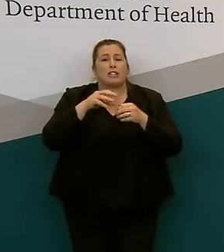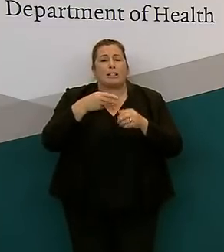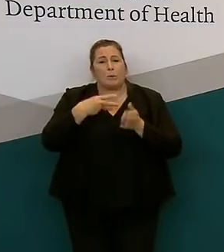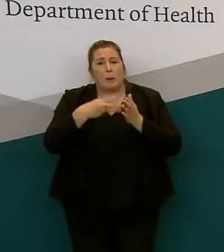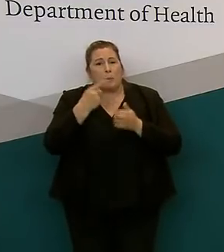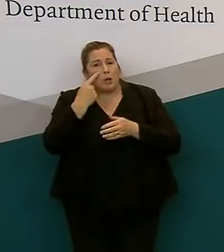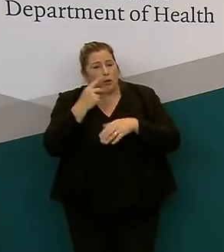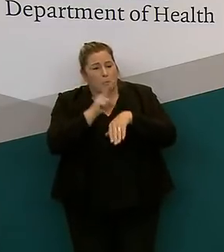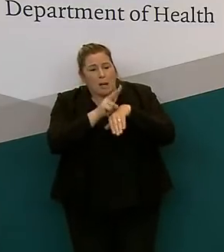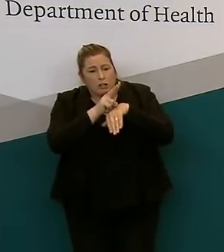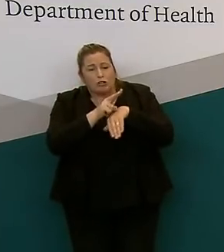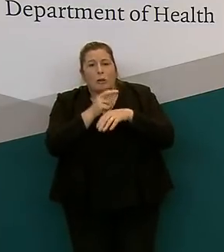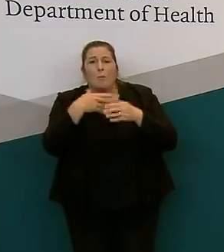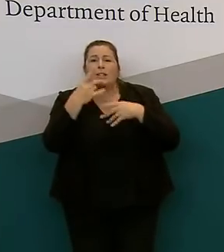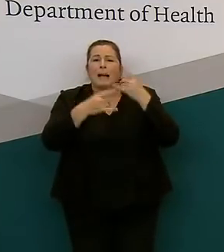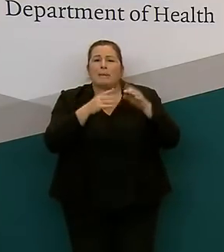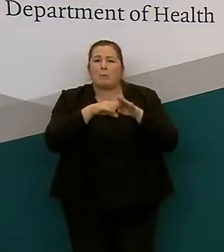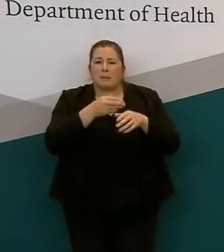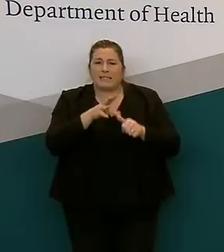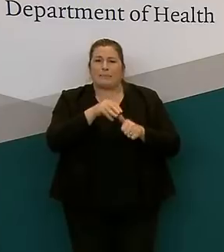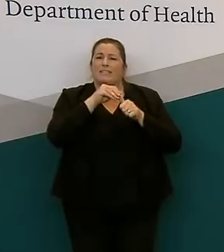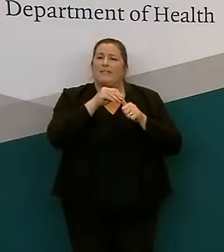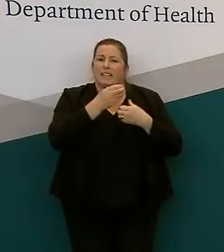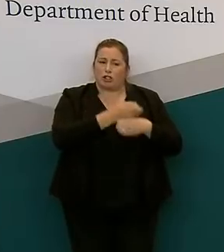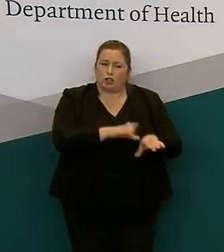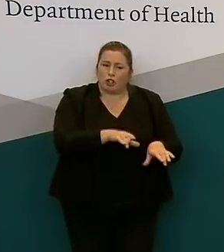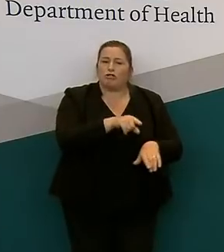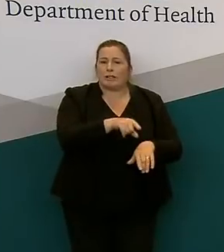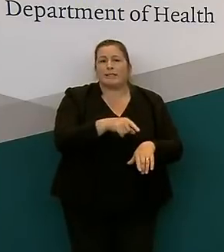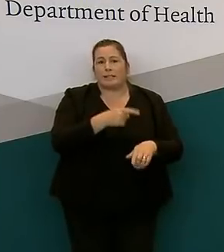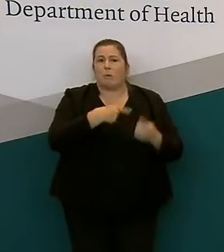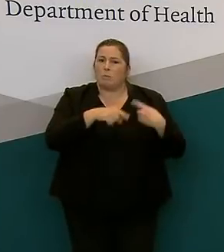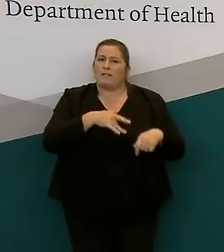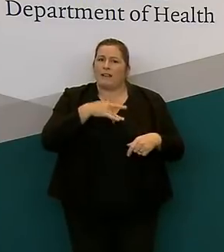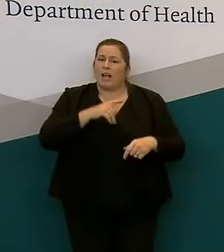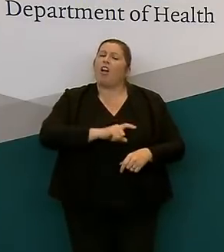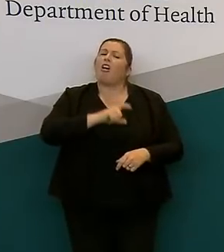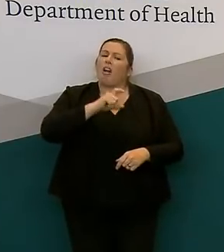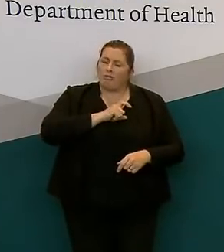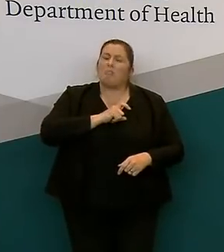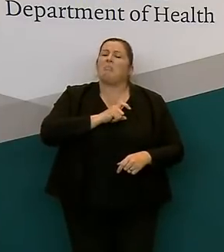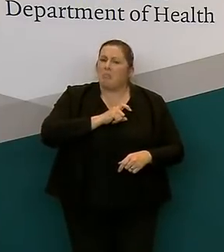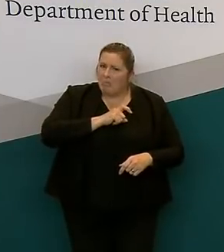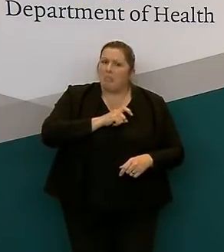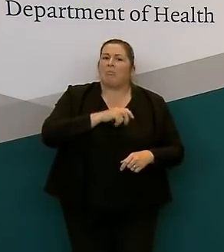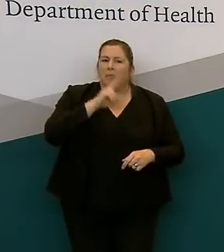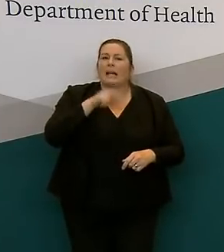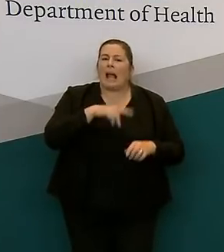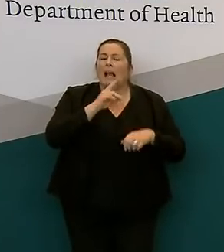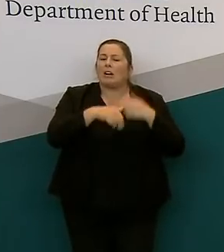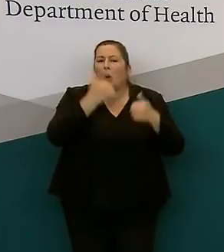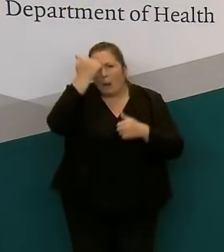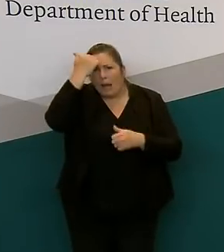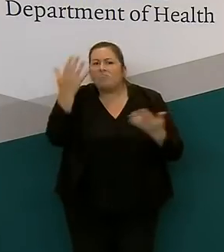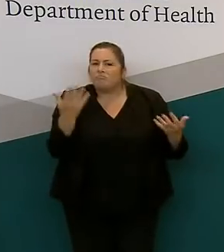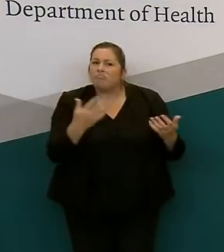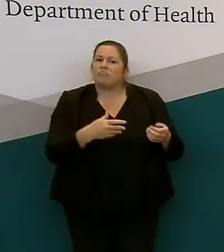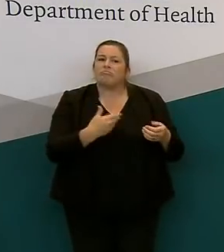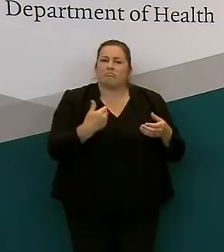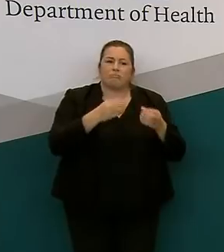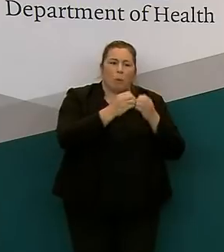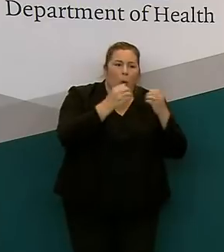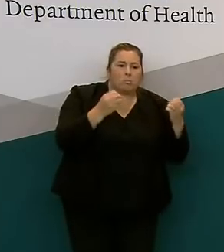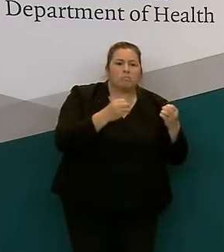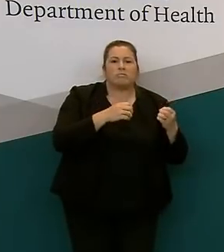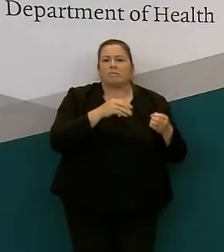on will give us further reassurance that, in fact, this disease affects children